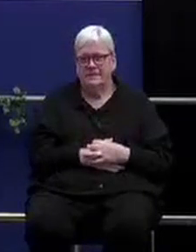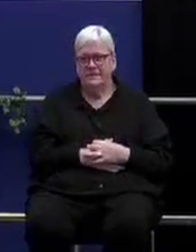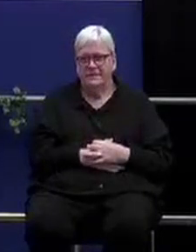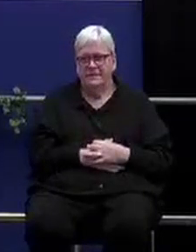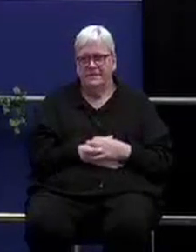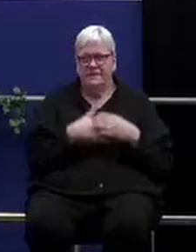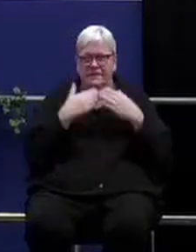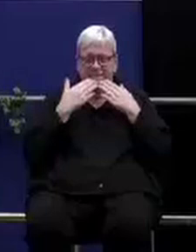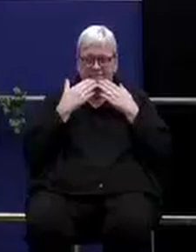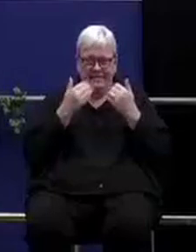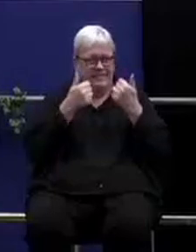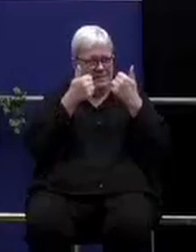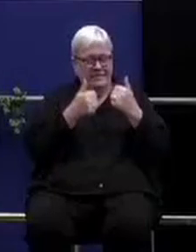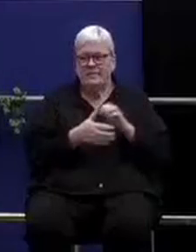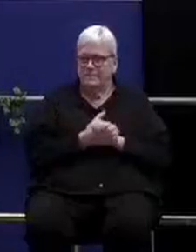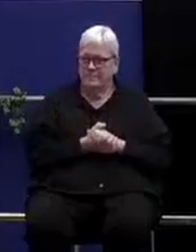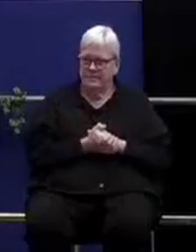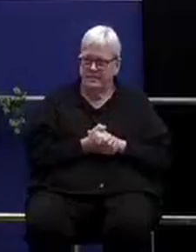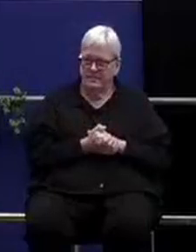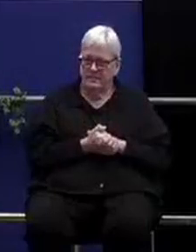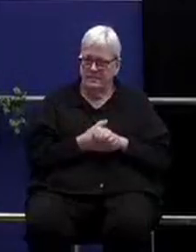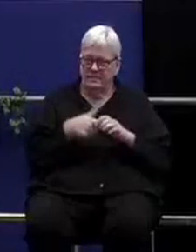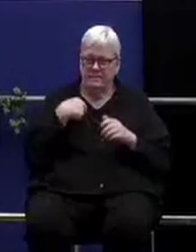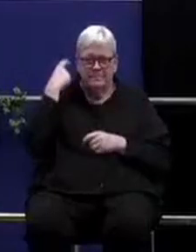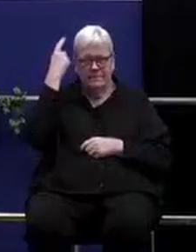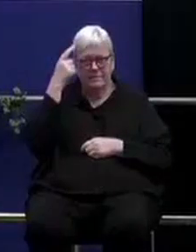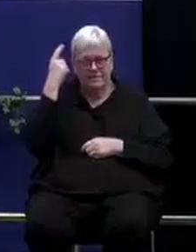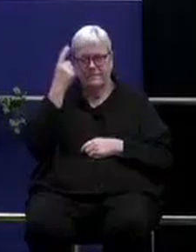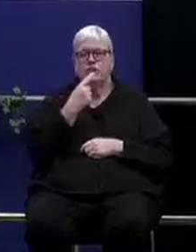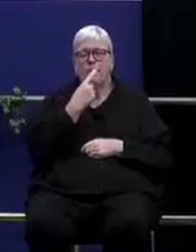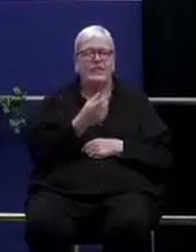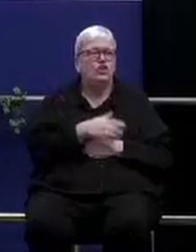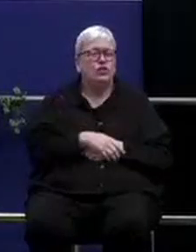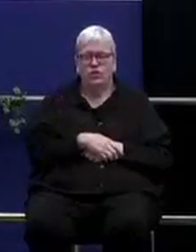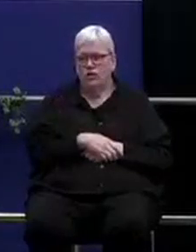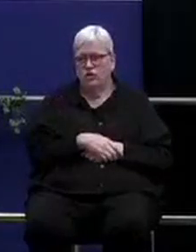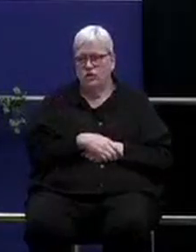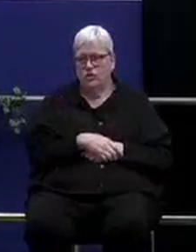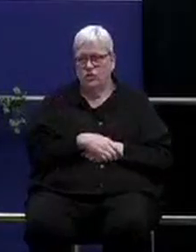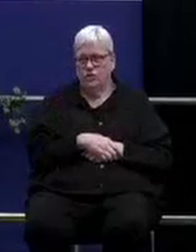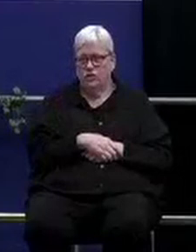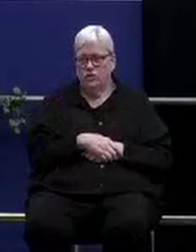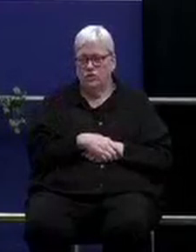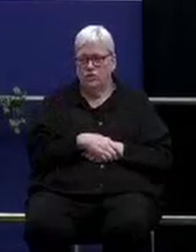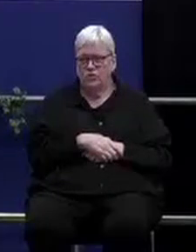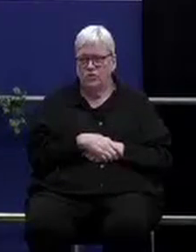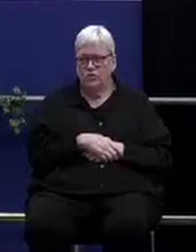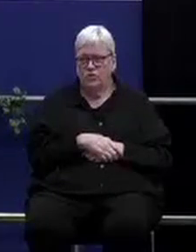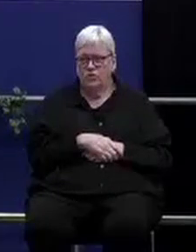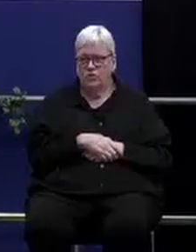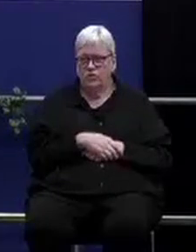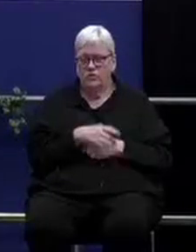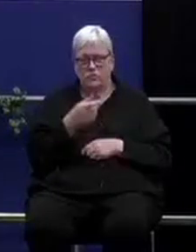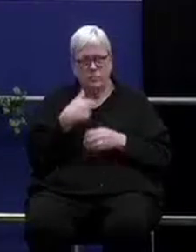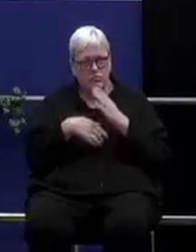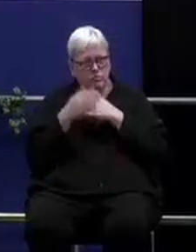Thanks, Rachelle. That was great. I'm curious, you know, you mentioned the Emily, and it took my mind back to some of the stories you were